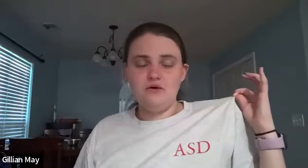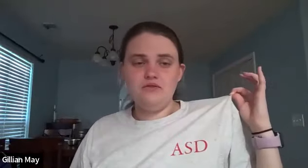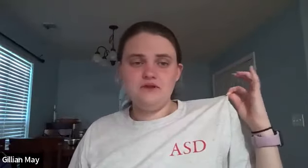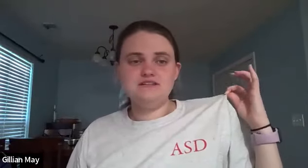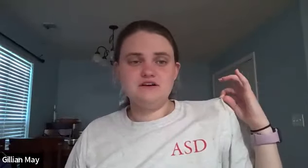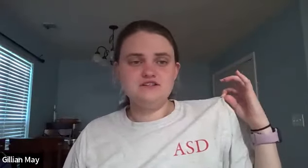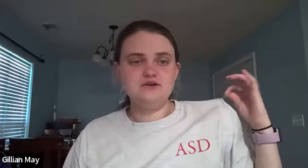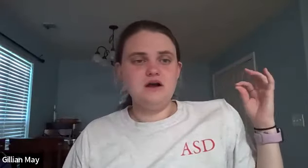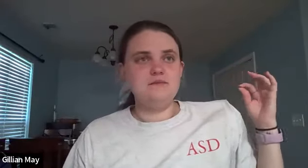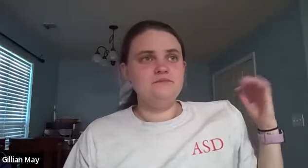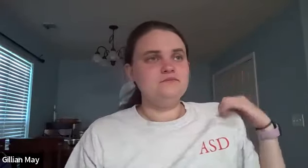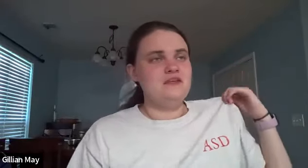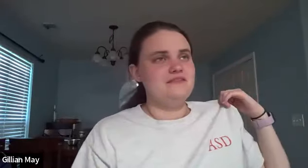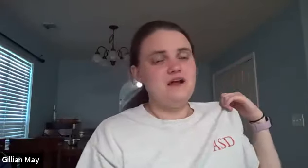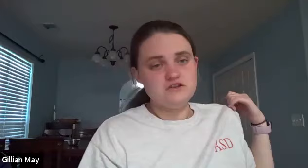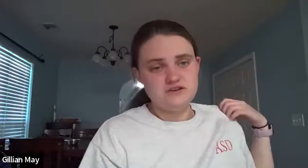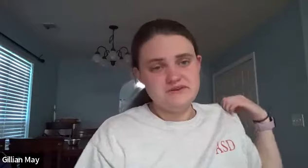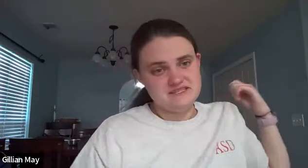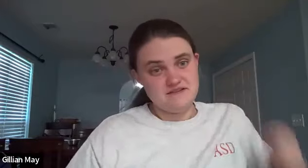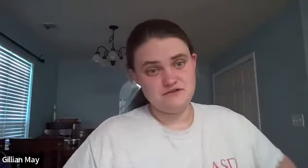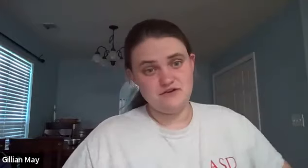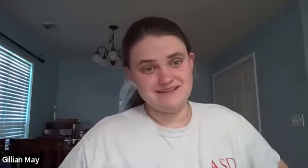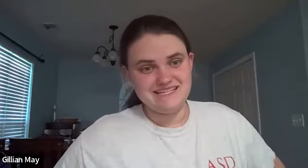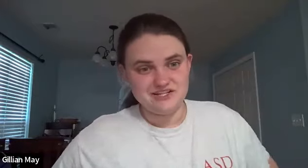Now, there is also, that also can be the sign for volunteer.